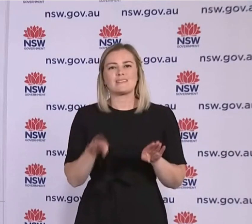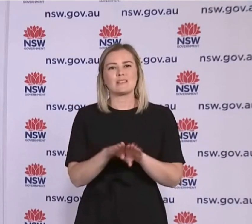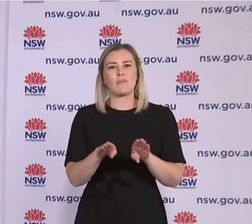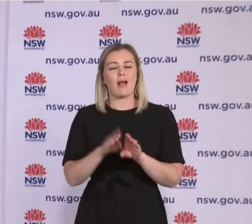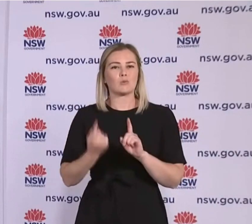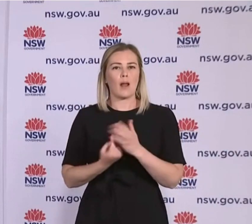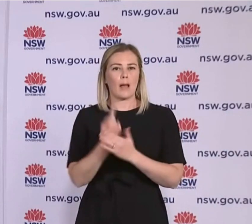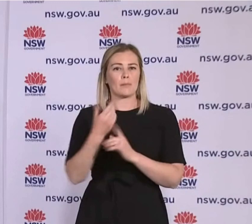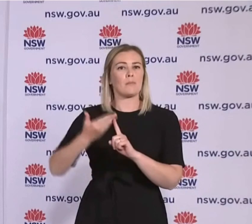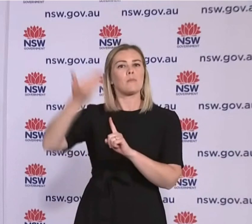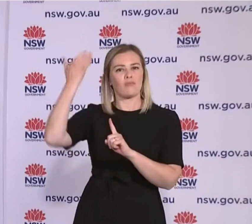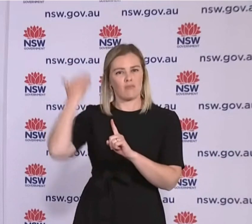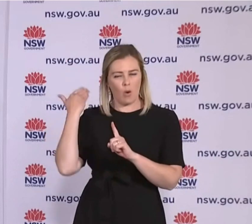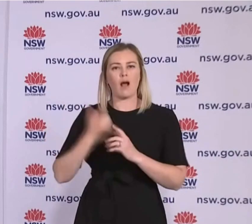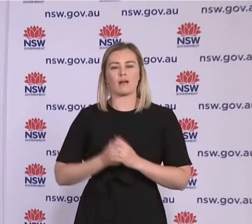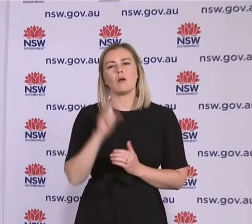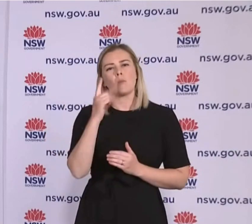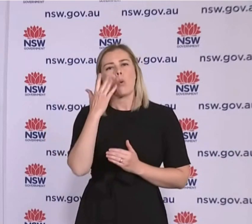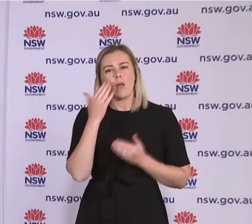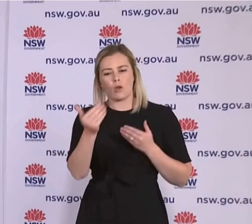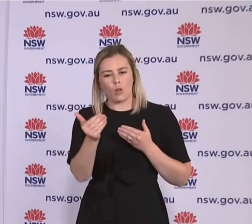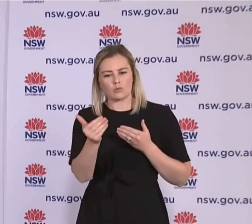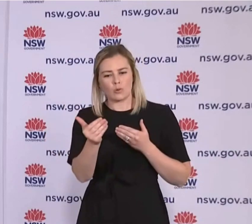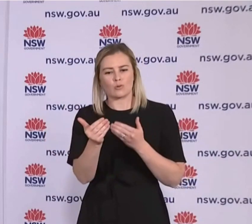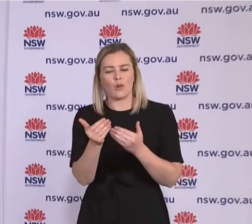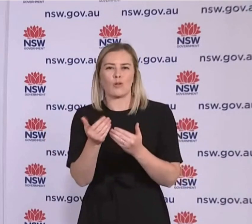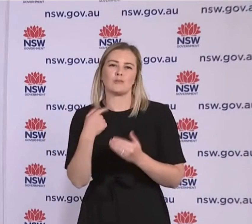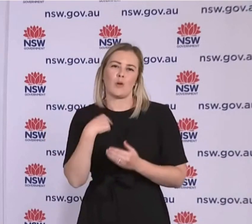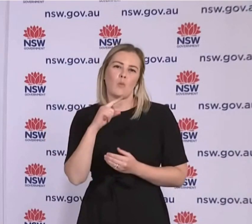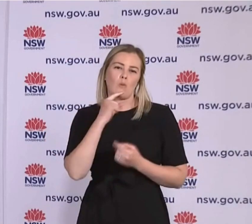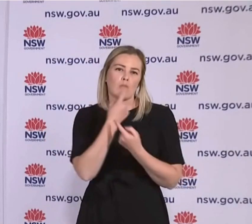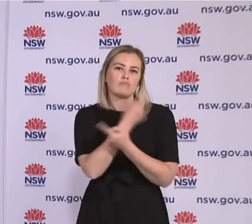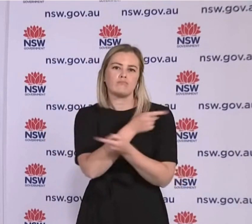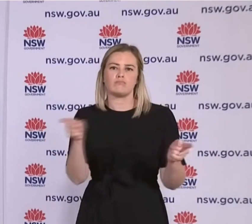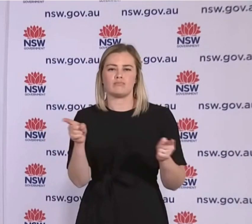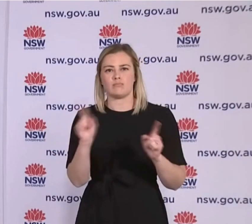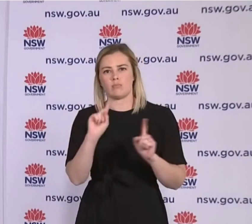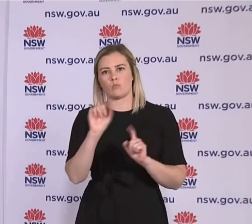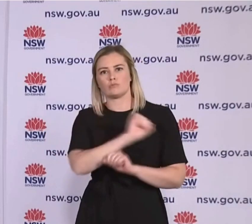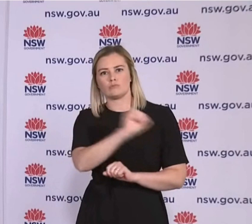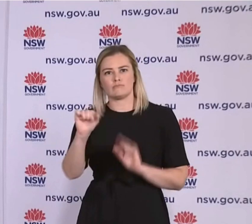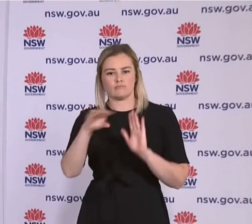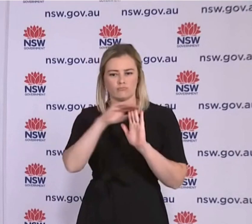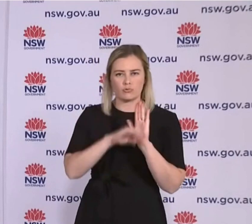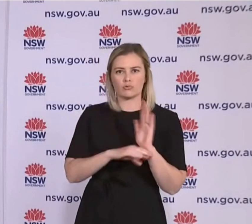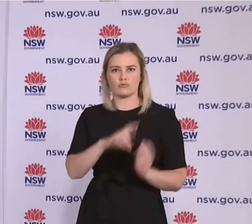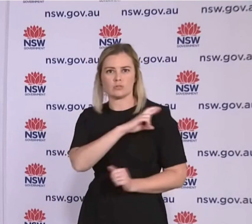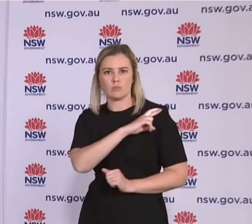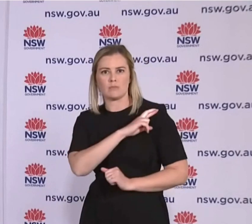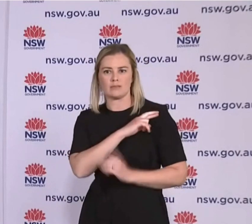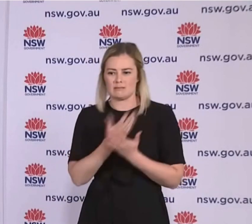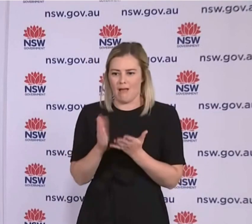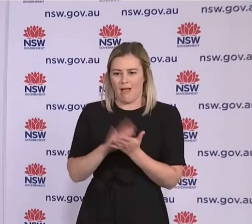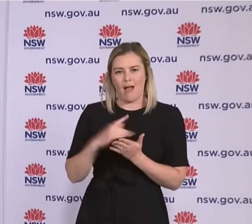but of course, as we get closer to that time, we'll remind everybody what the expectations are of business, government and individuals working